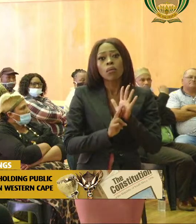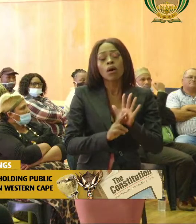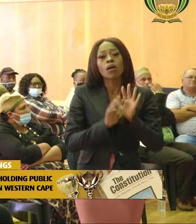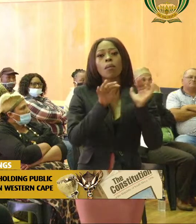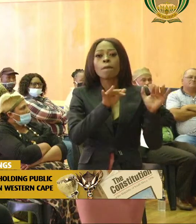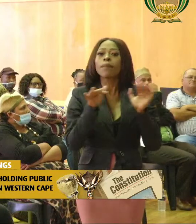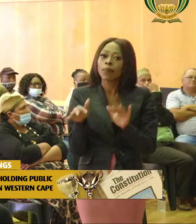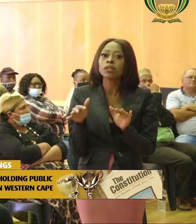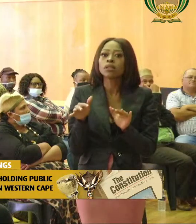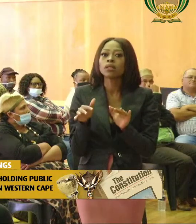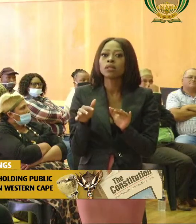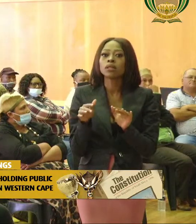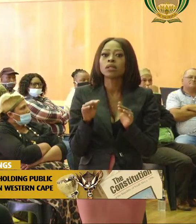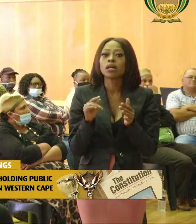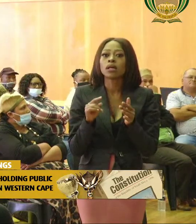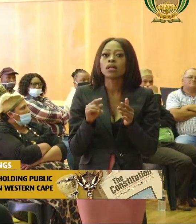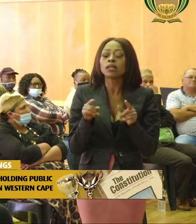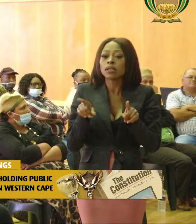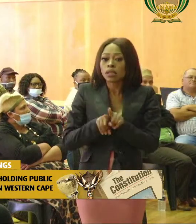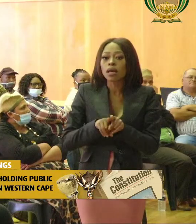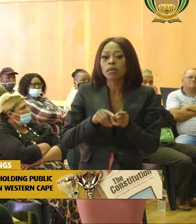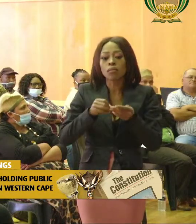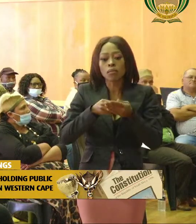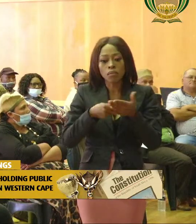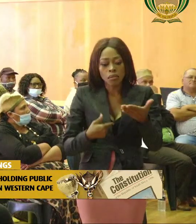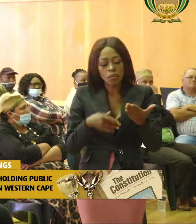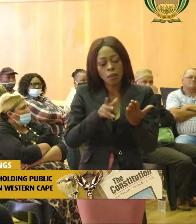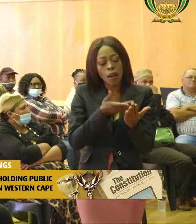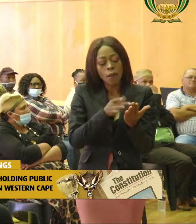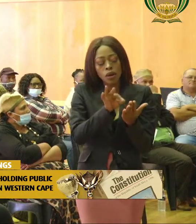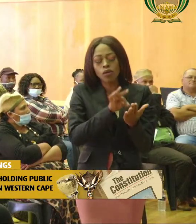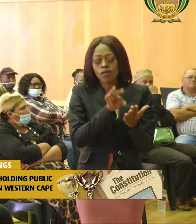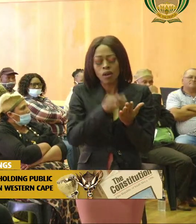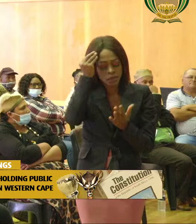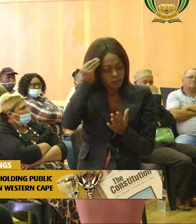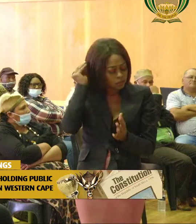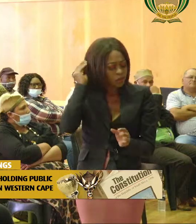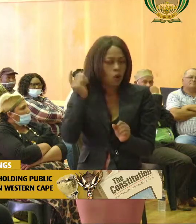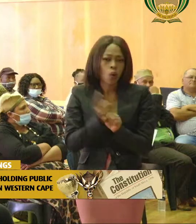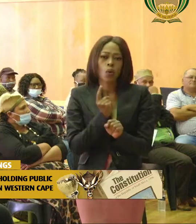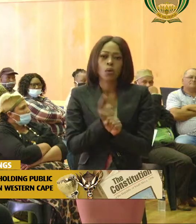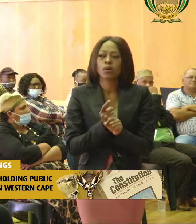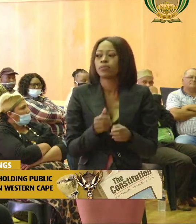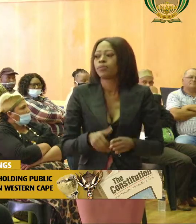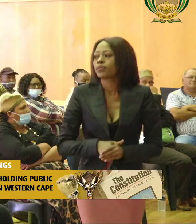people and their ballots should be considered at all times.